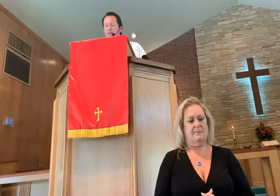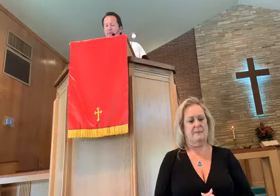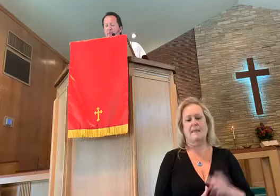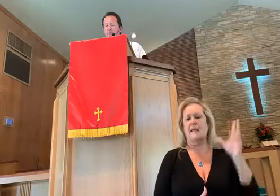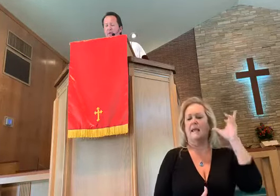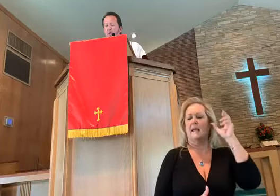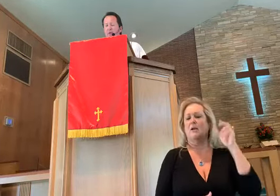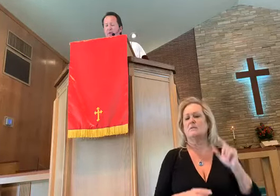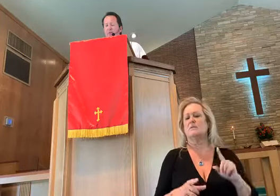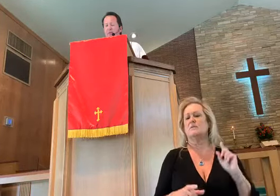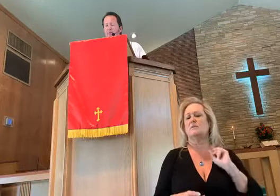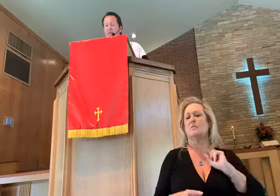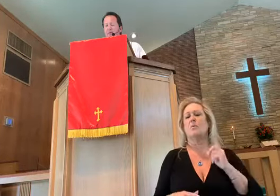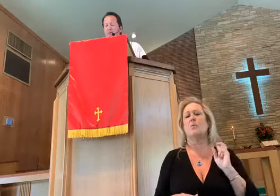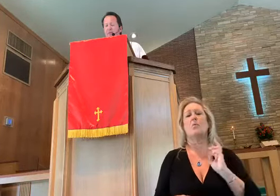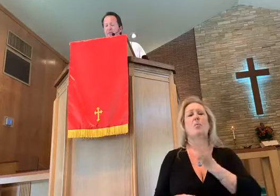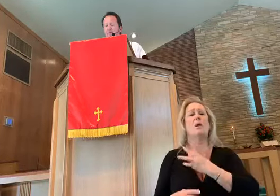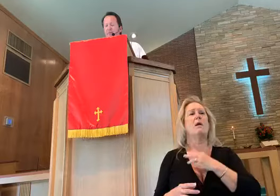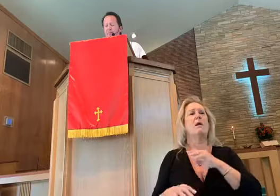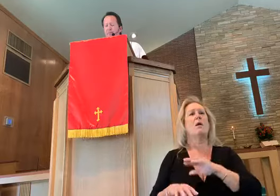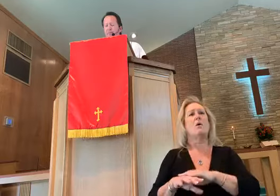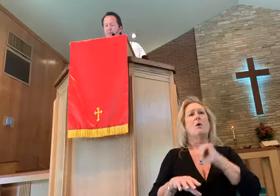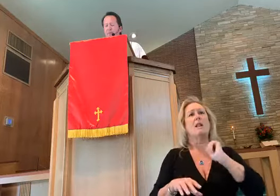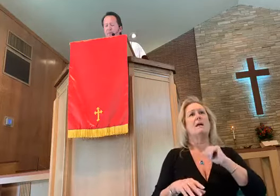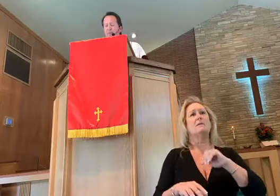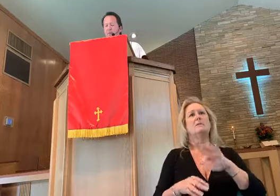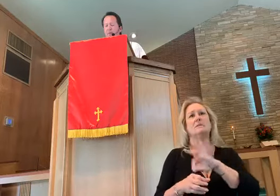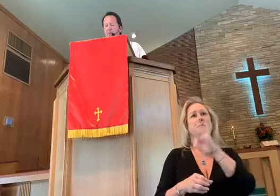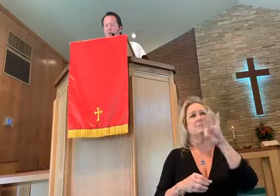And hear us as we call out to the Spirit.